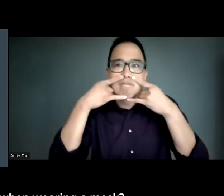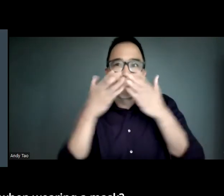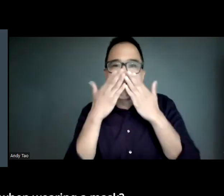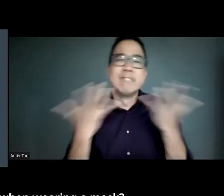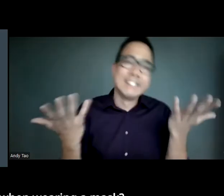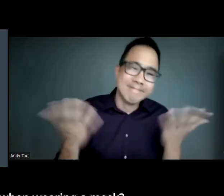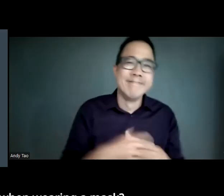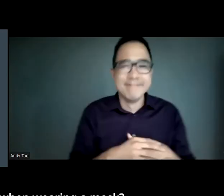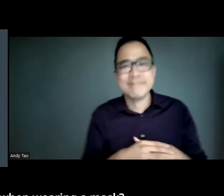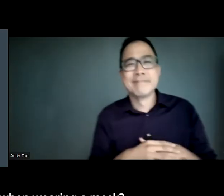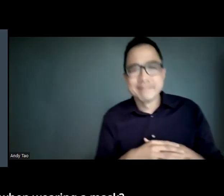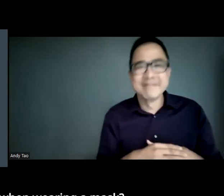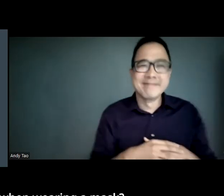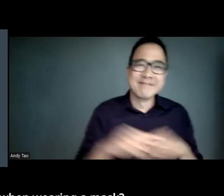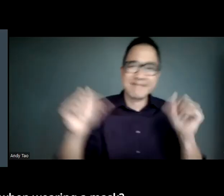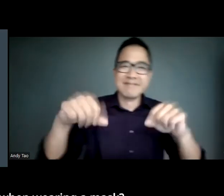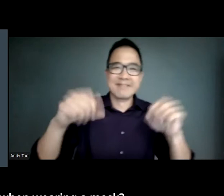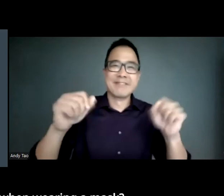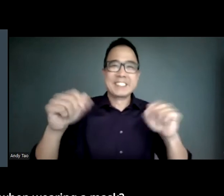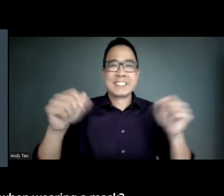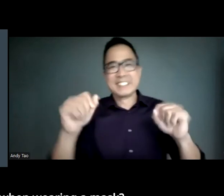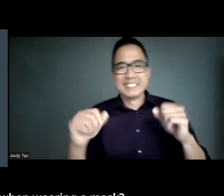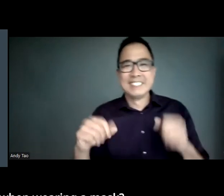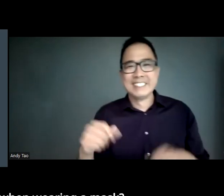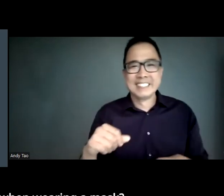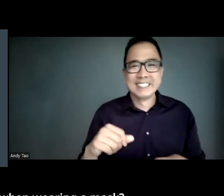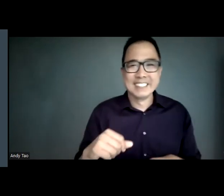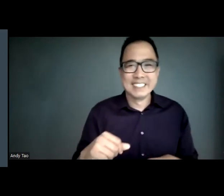Can't show your lipstick. Yep.